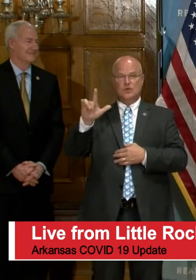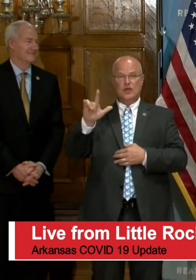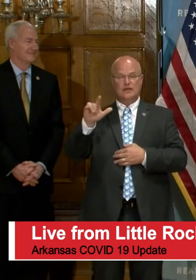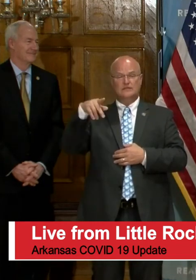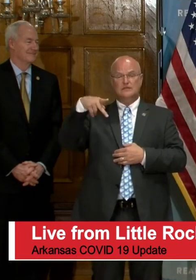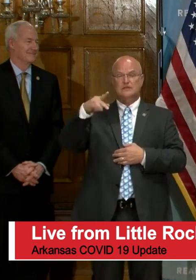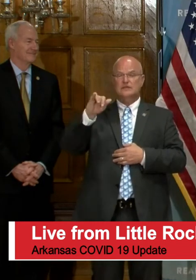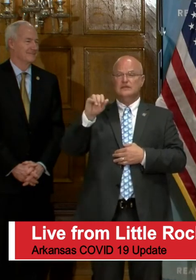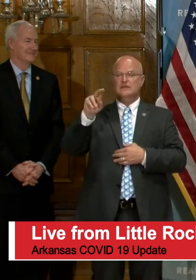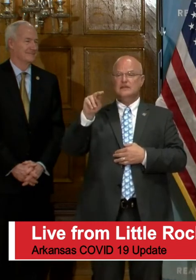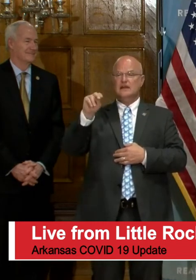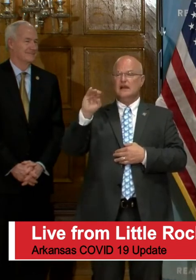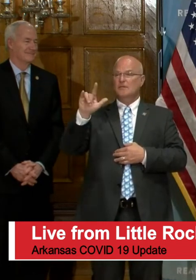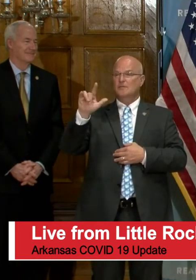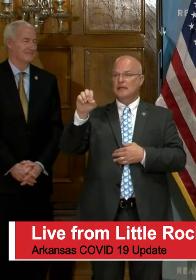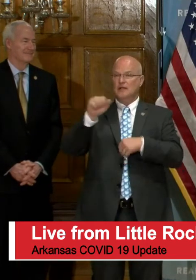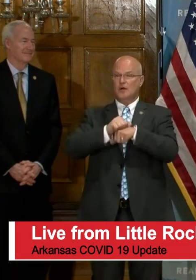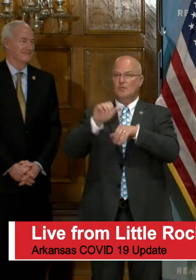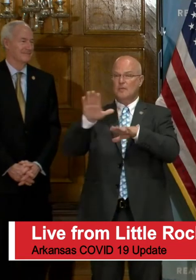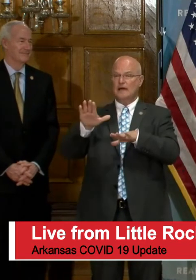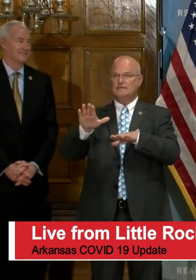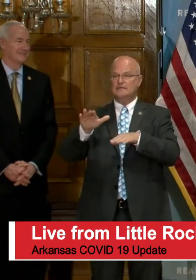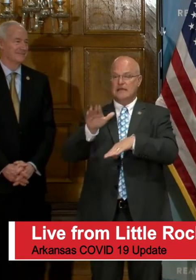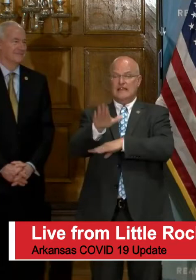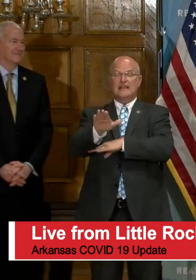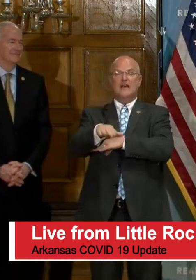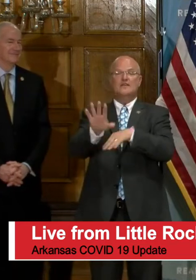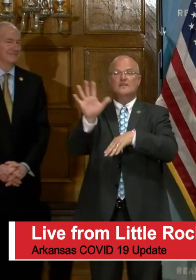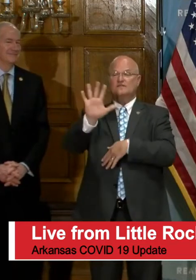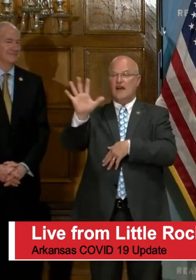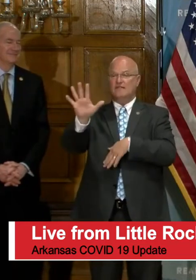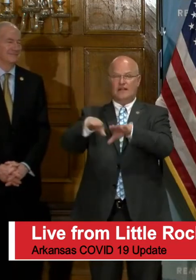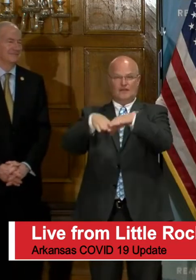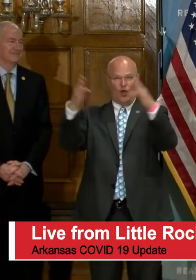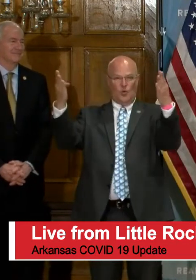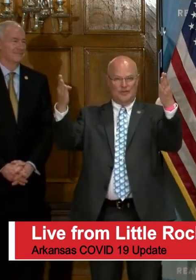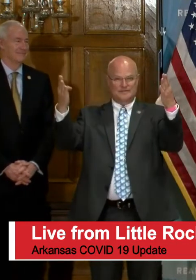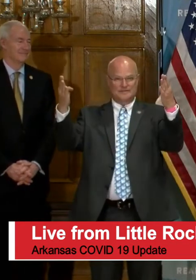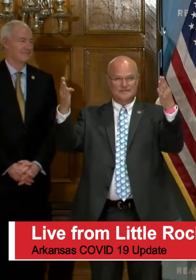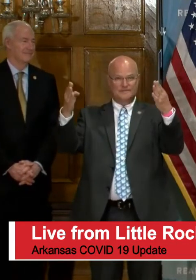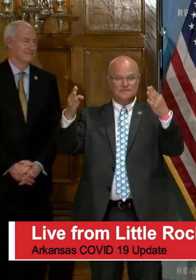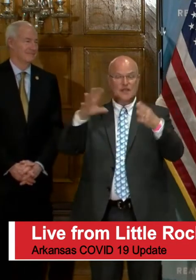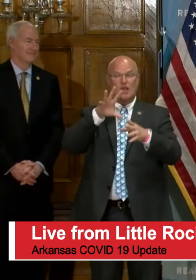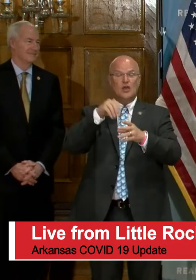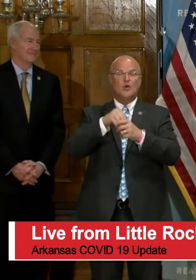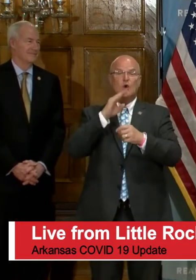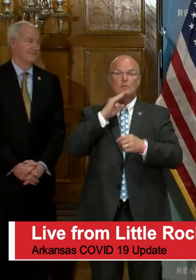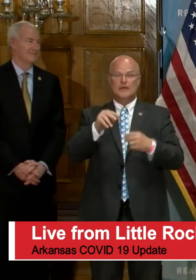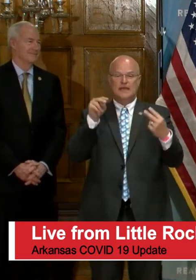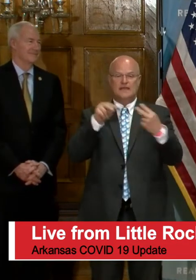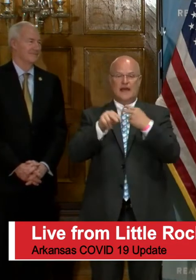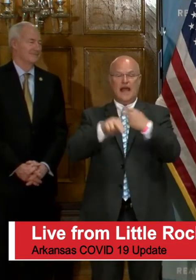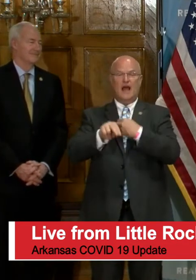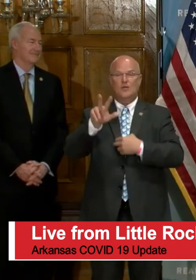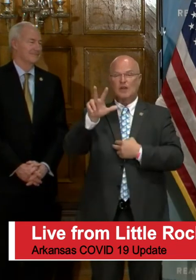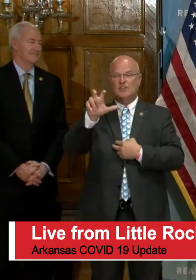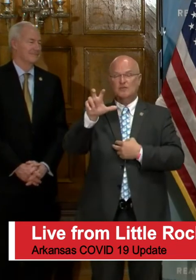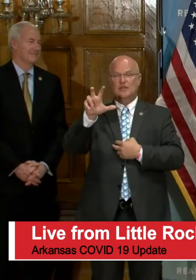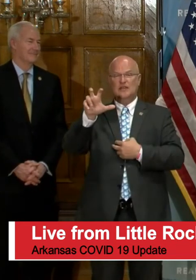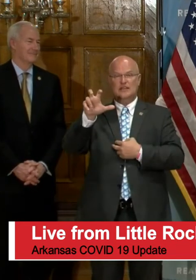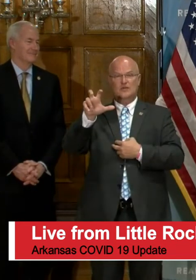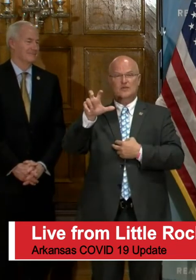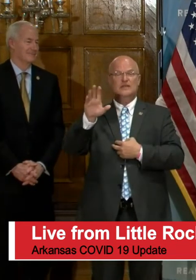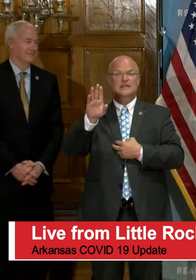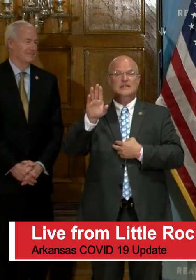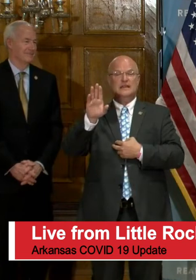State Park. They will open at 5 o'clock this afternoon. Included will be the Highway 300 day